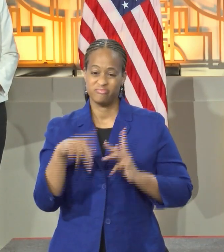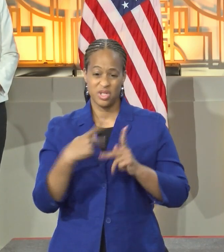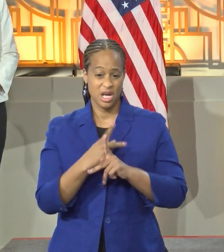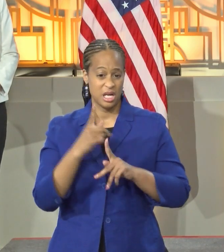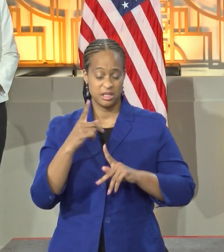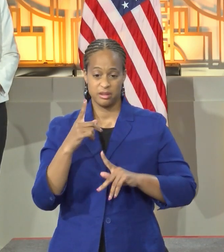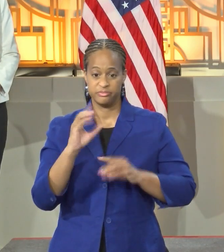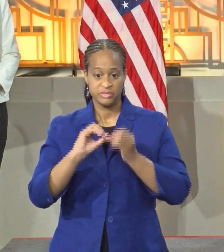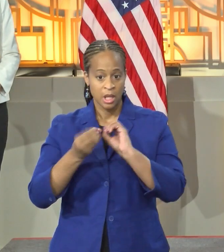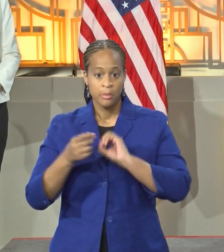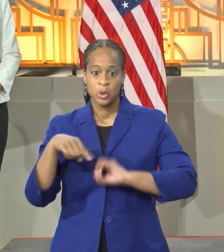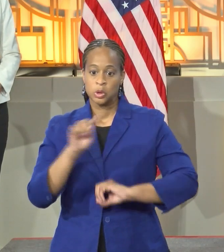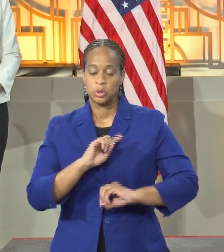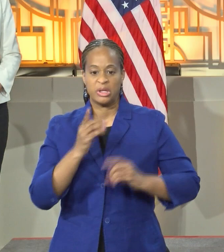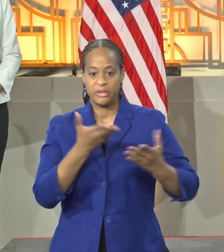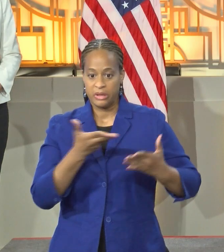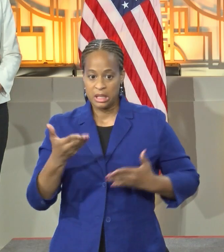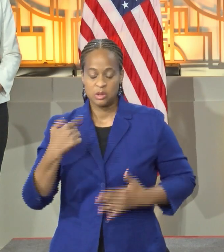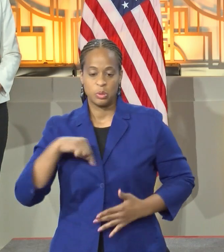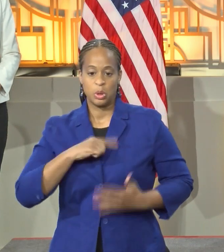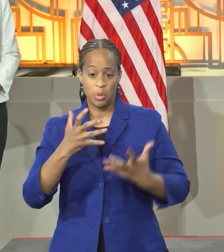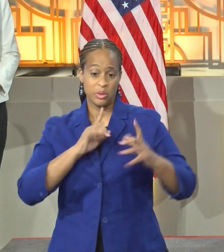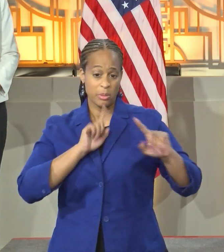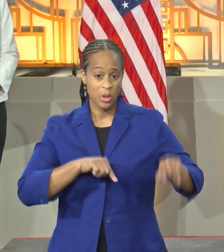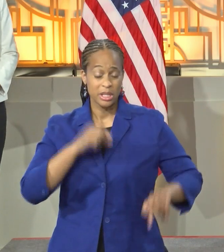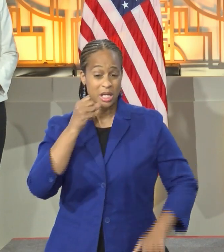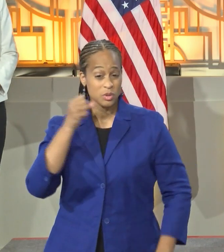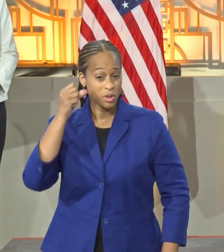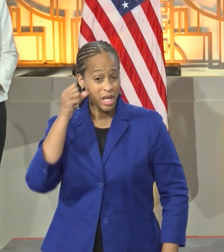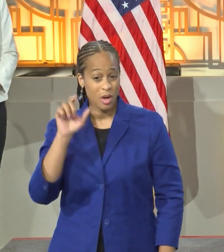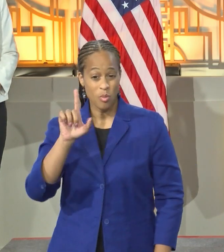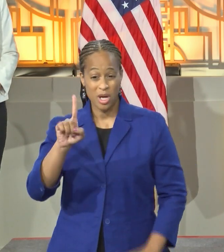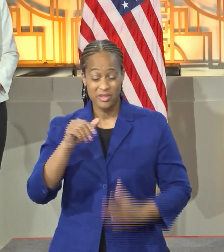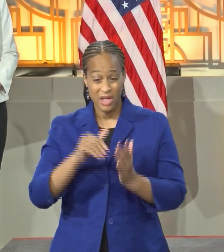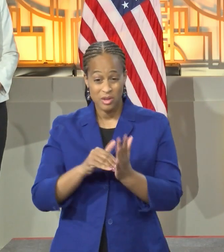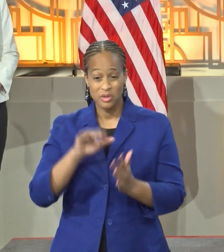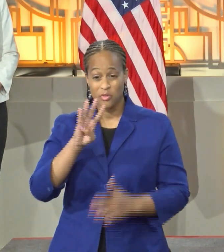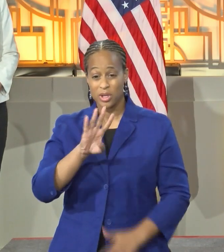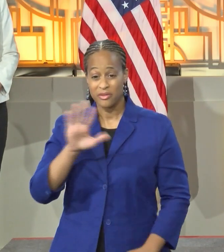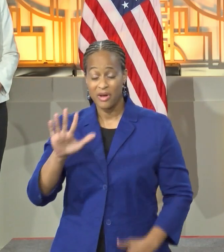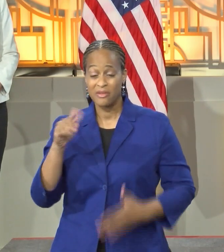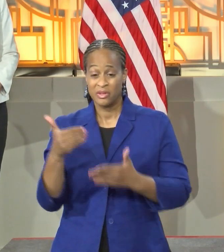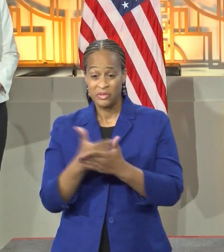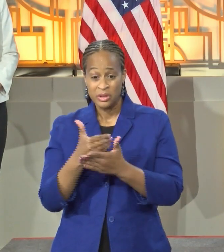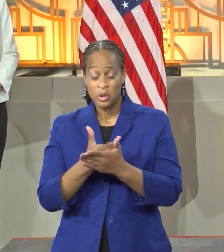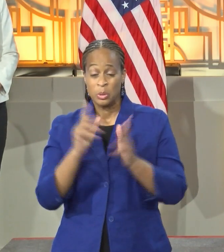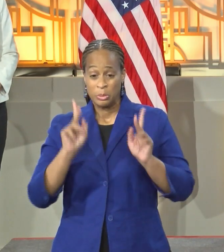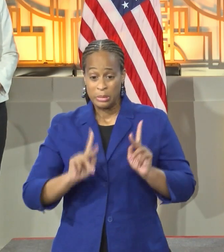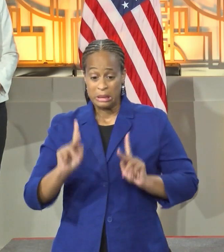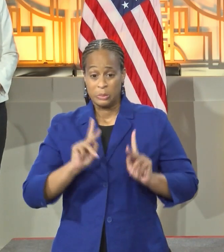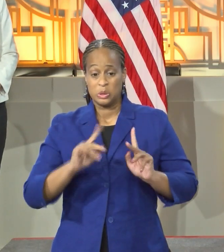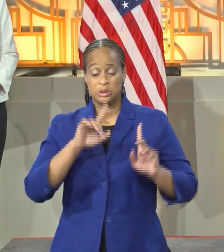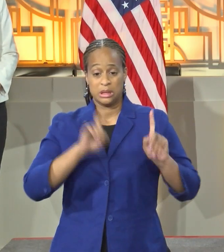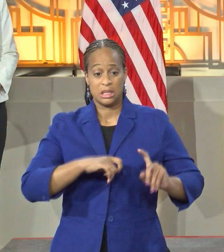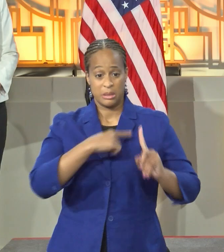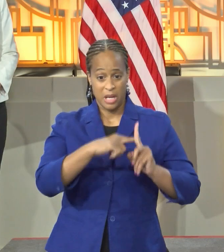we want to report. Yesterday we reported 1,045 new cases. Today that number